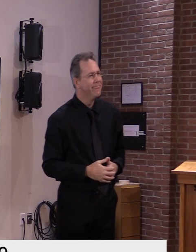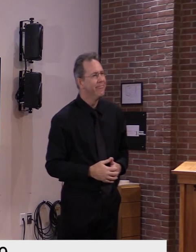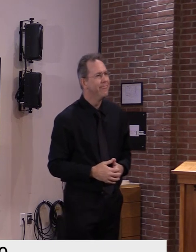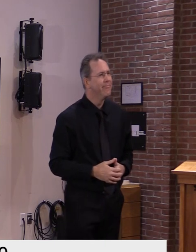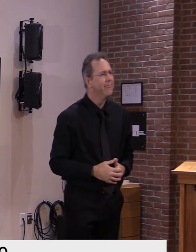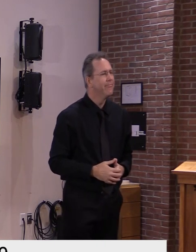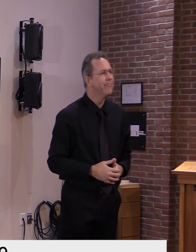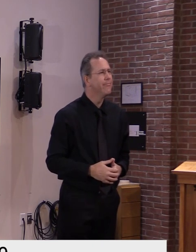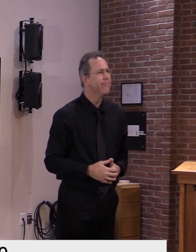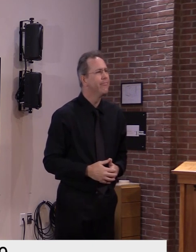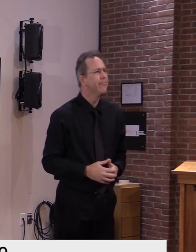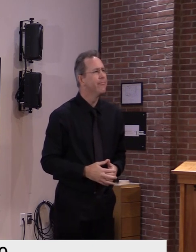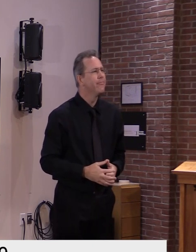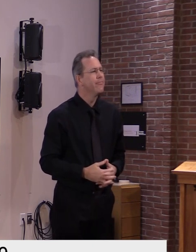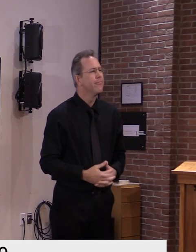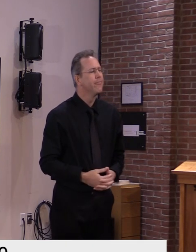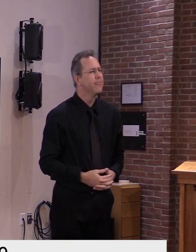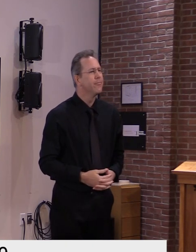Hi there.